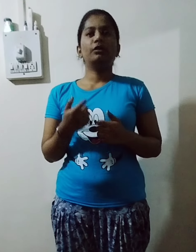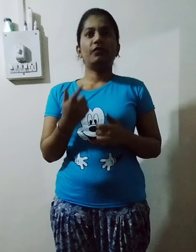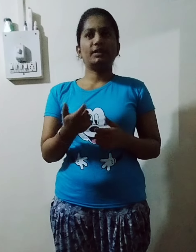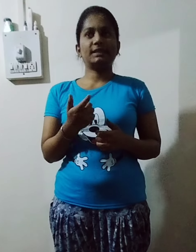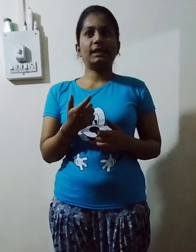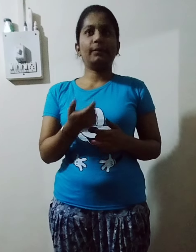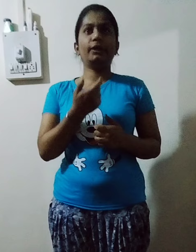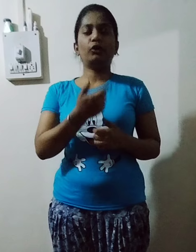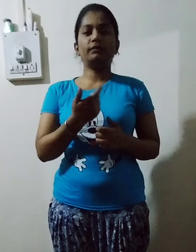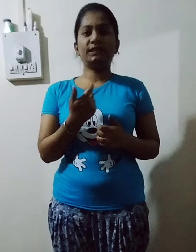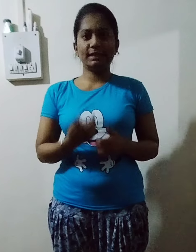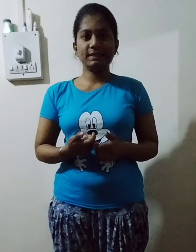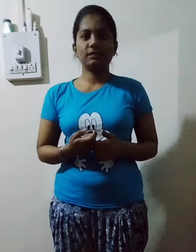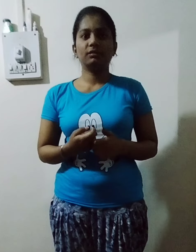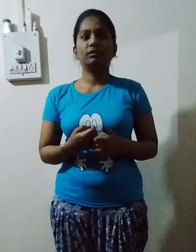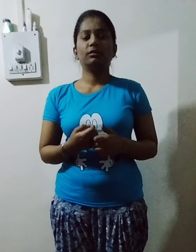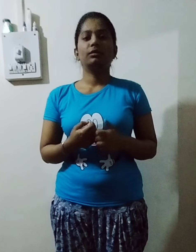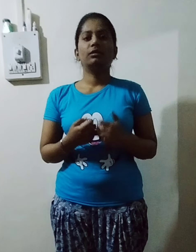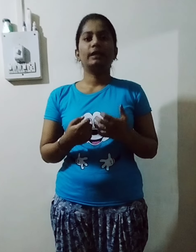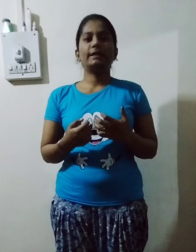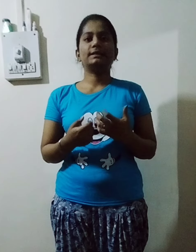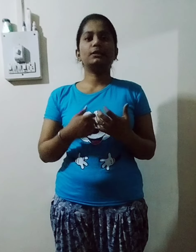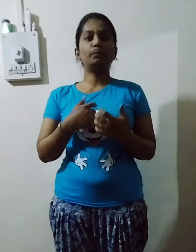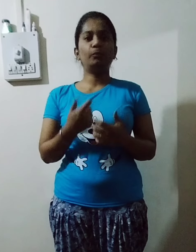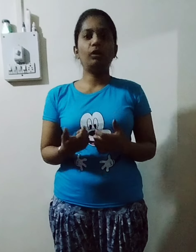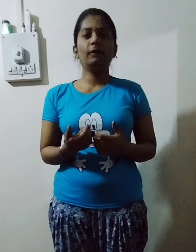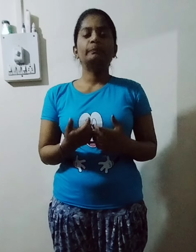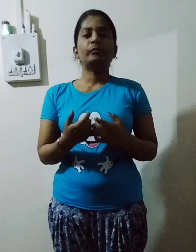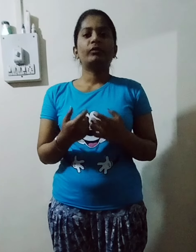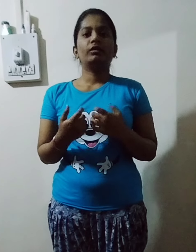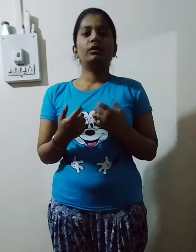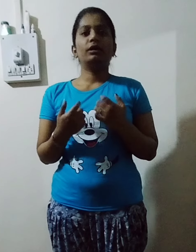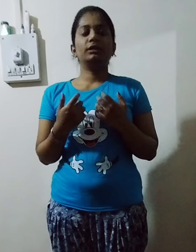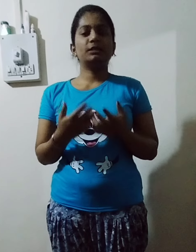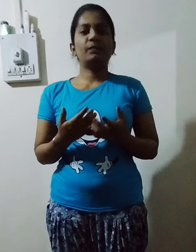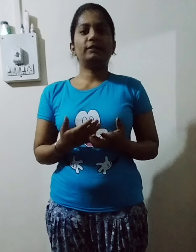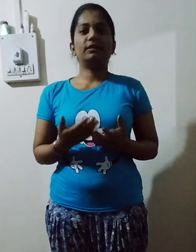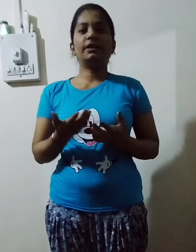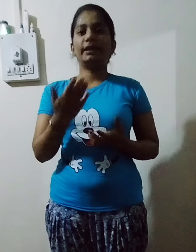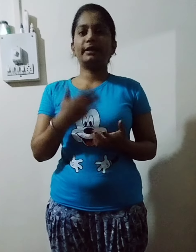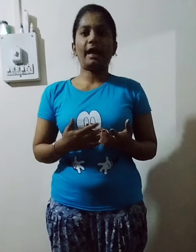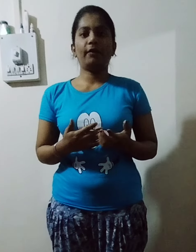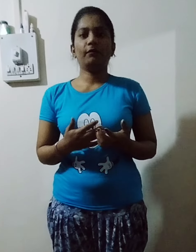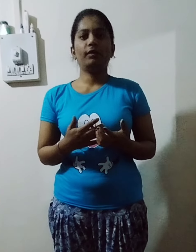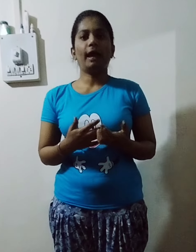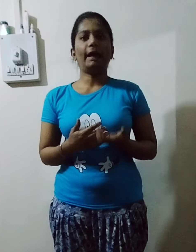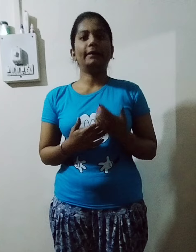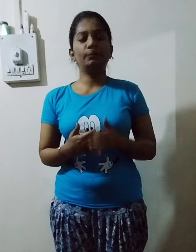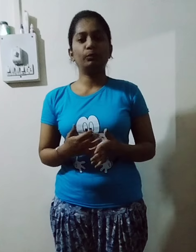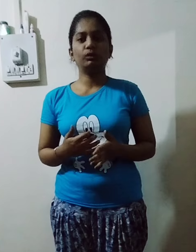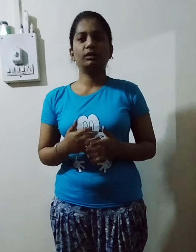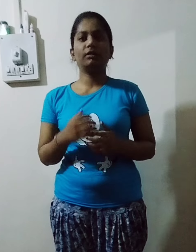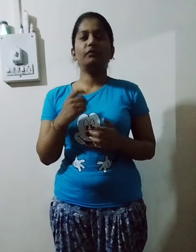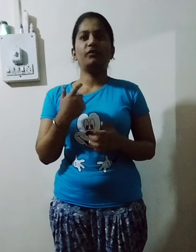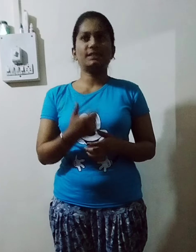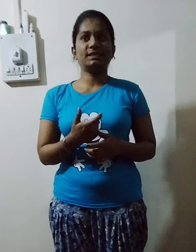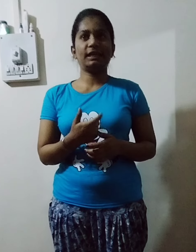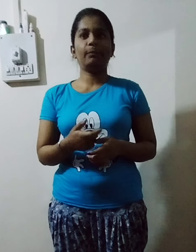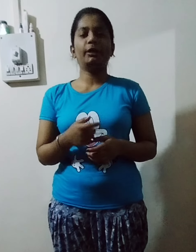first element of the list. Next is a pull. This method retrieve and remove the first element of